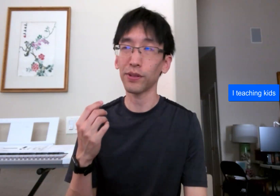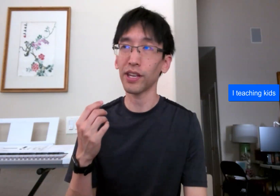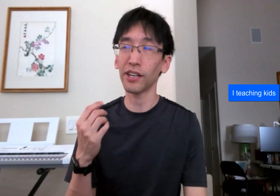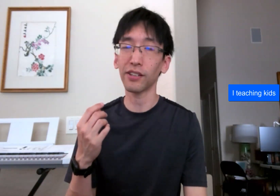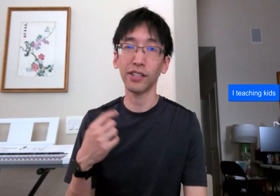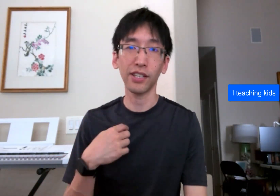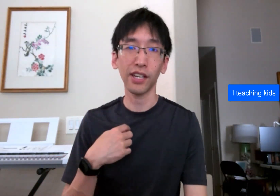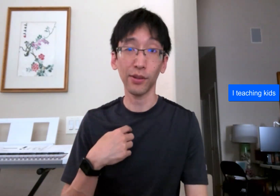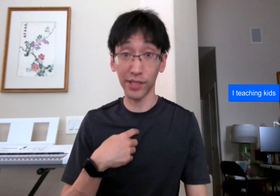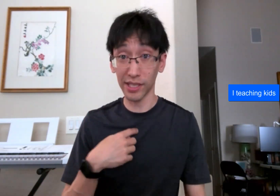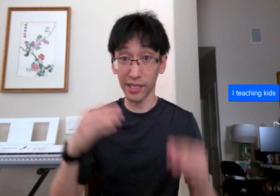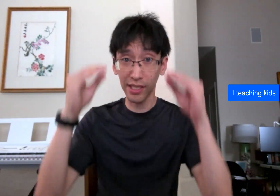while we were there, I was